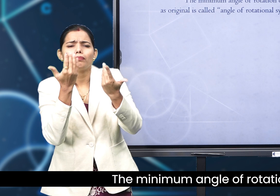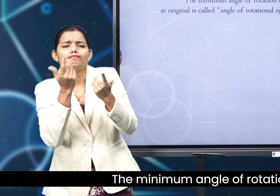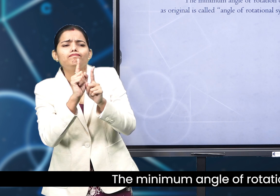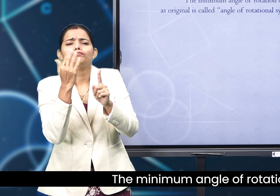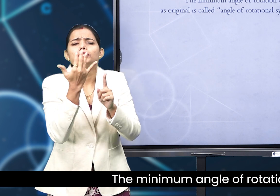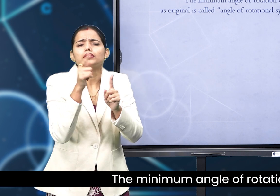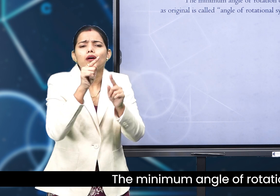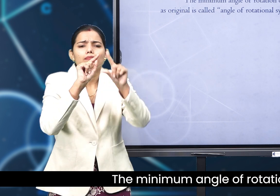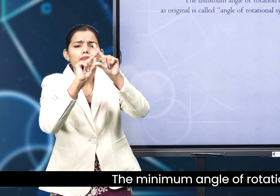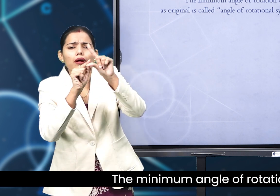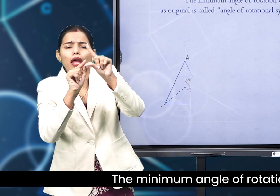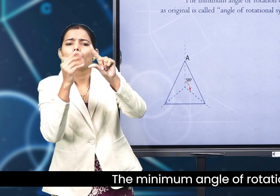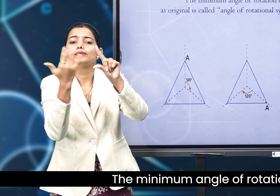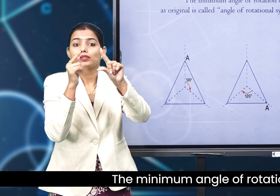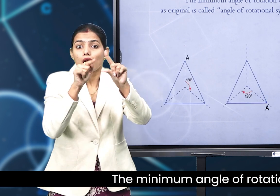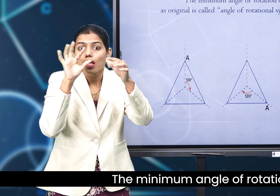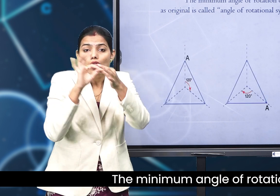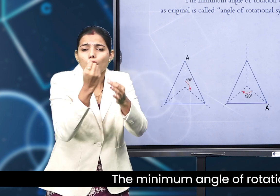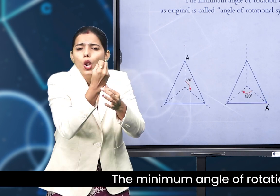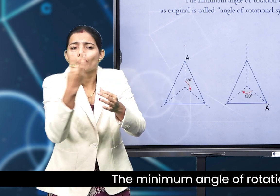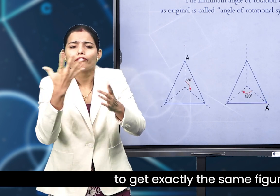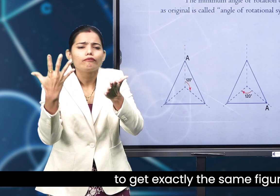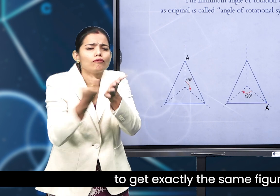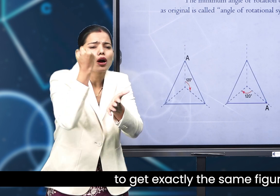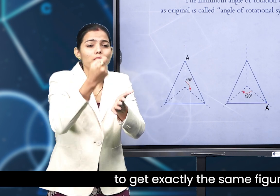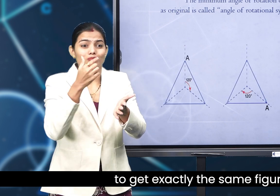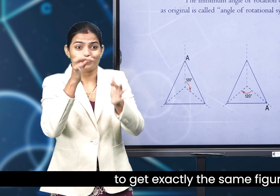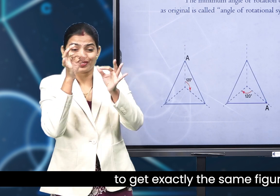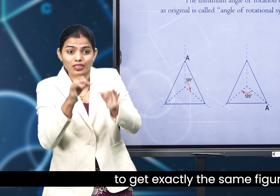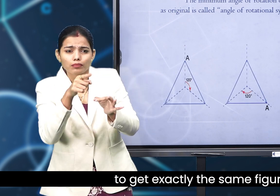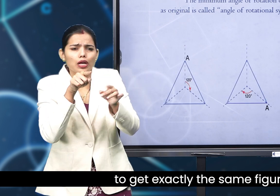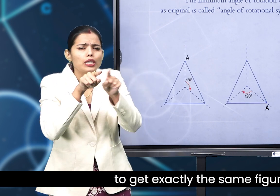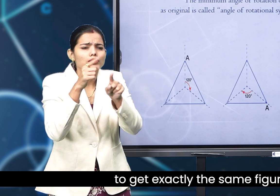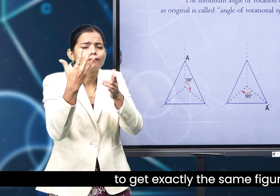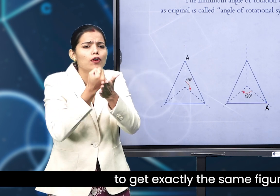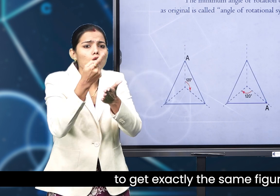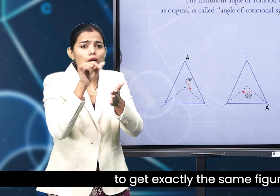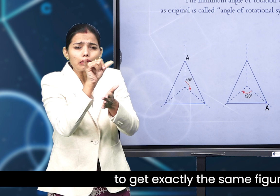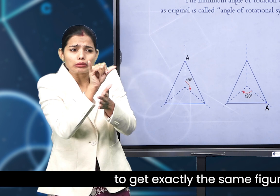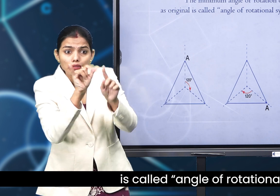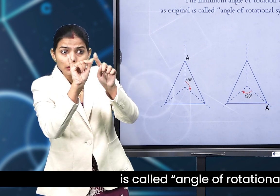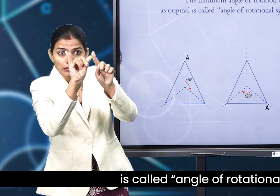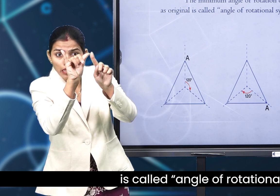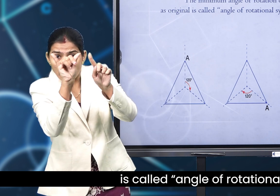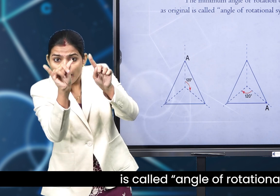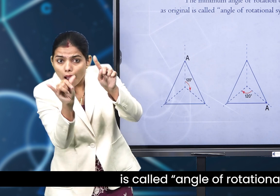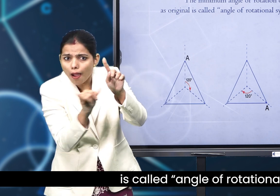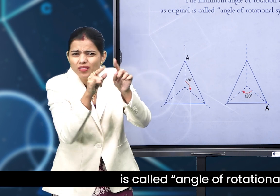The minimum angle of rotation of a figure to get exactly the same figure as original is called angle